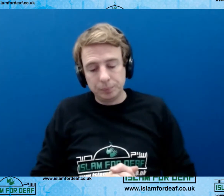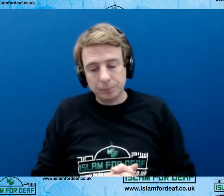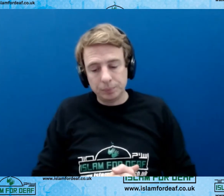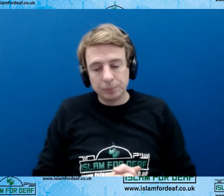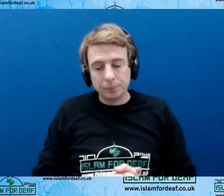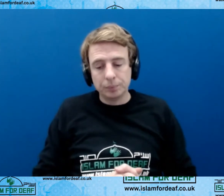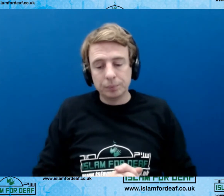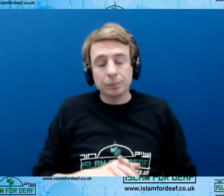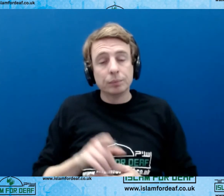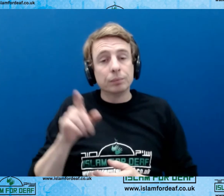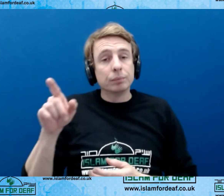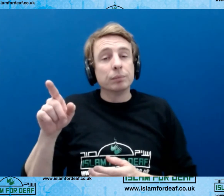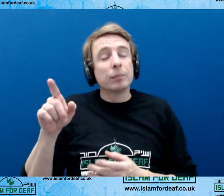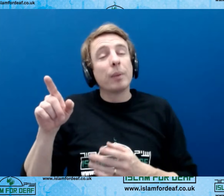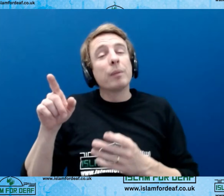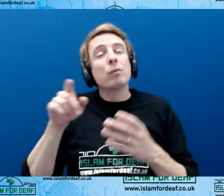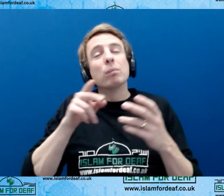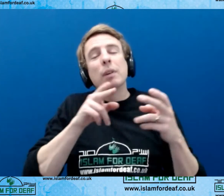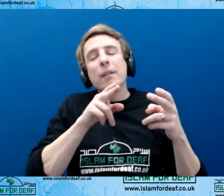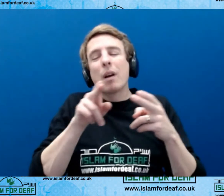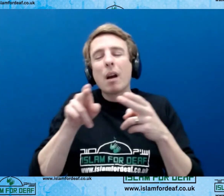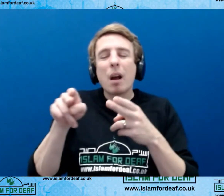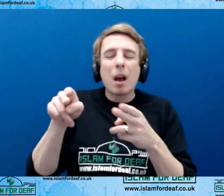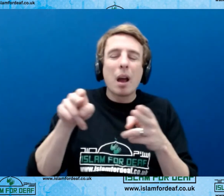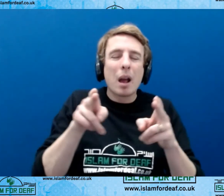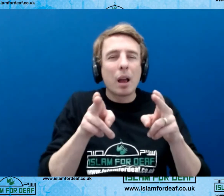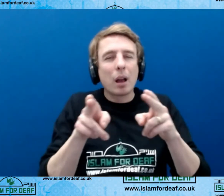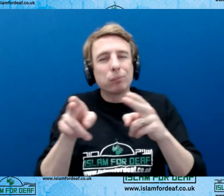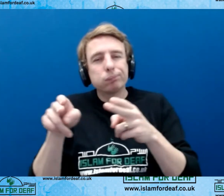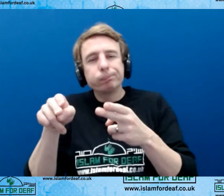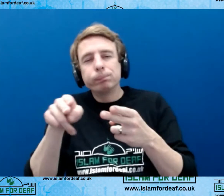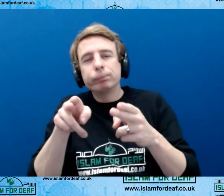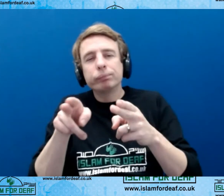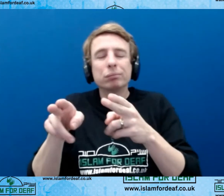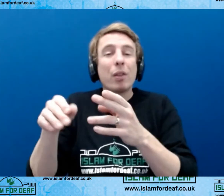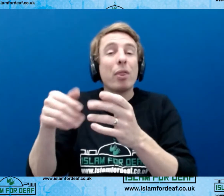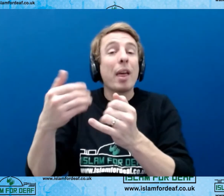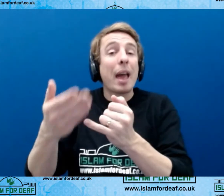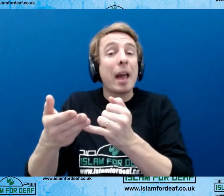the pool that has been reported upon